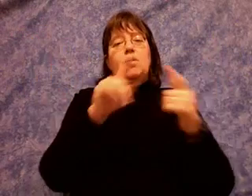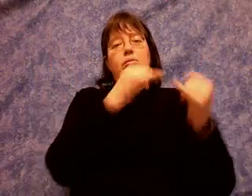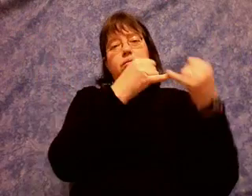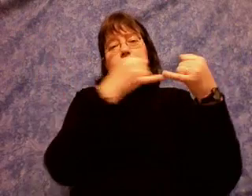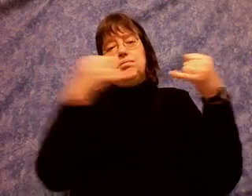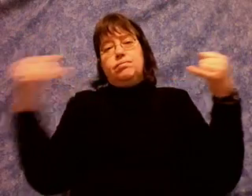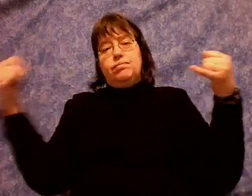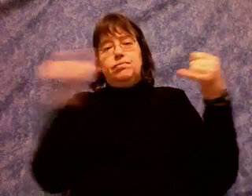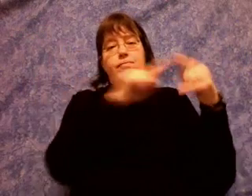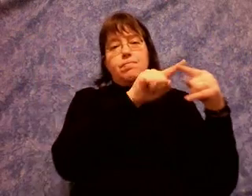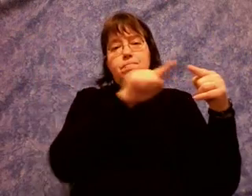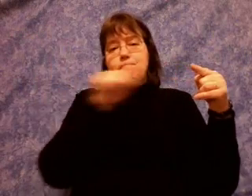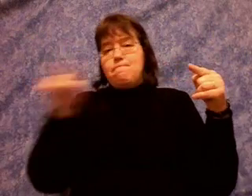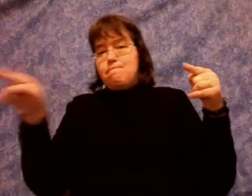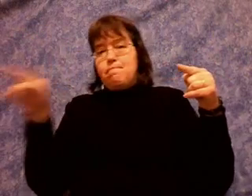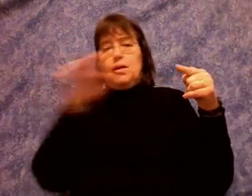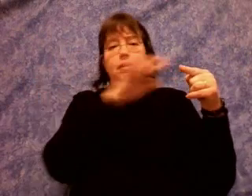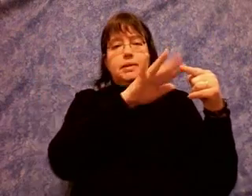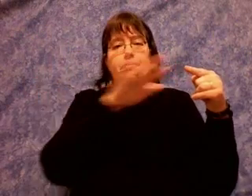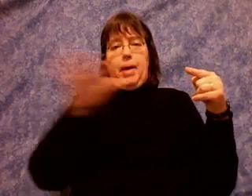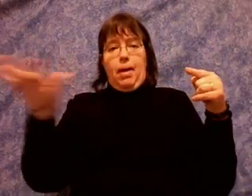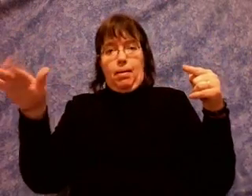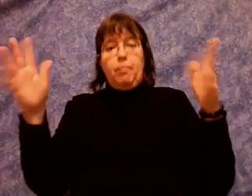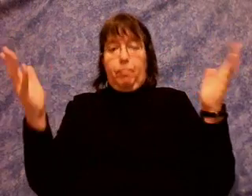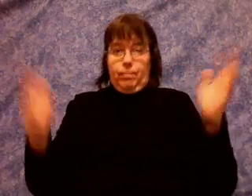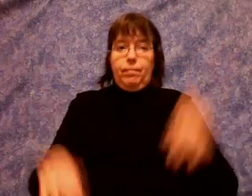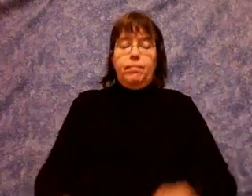The black cat. That would follow a line because it's a title.